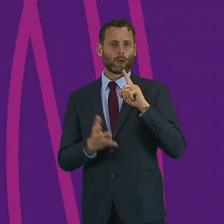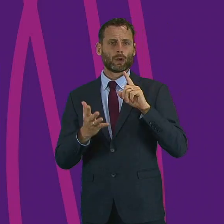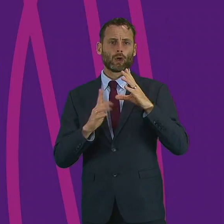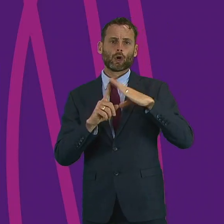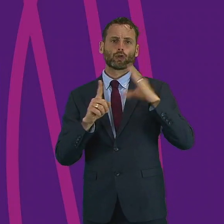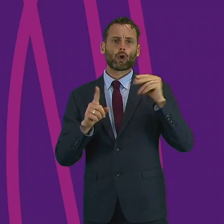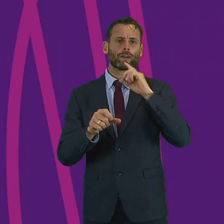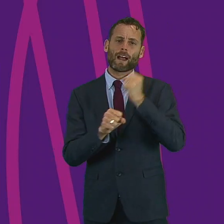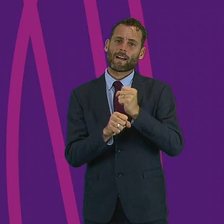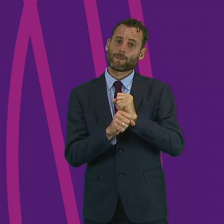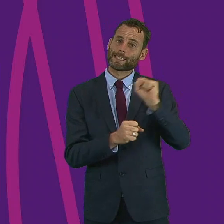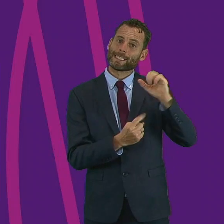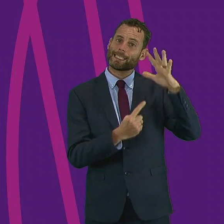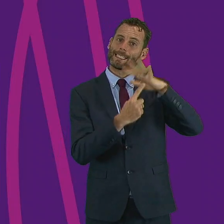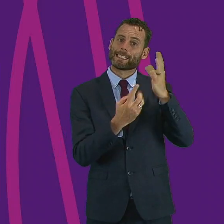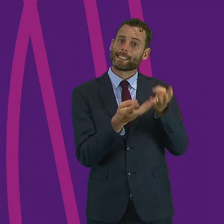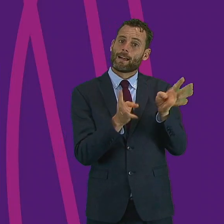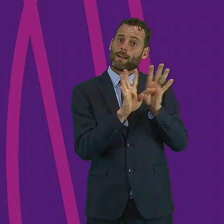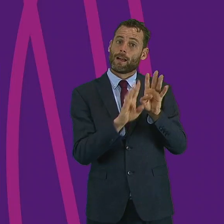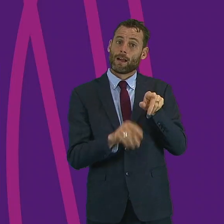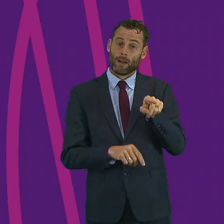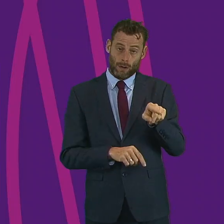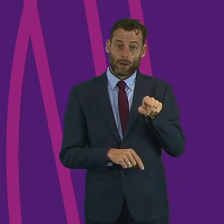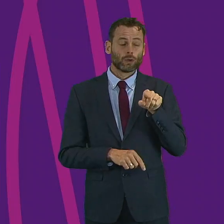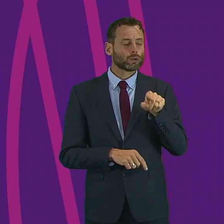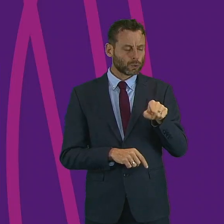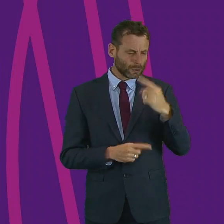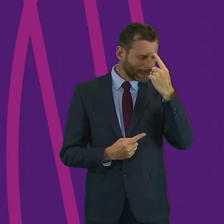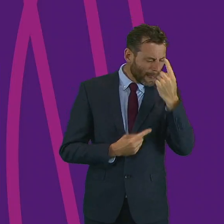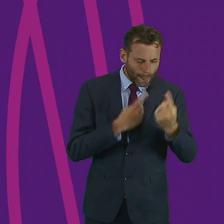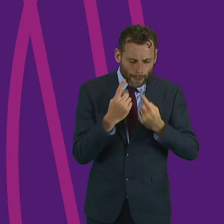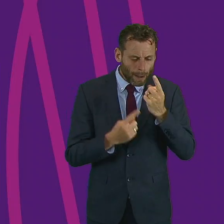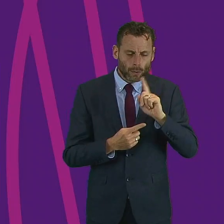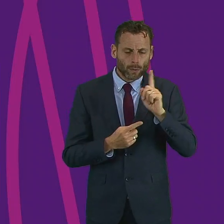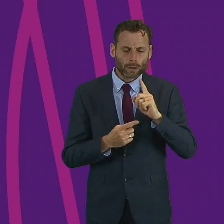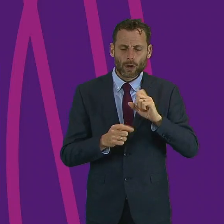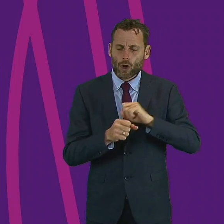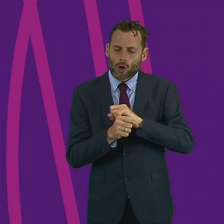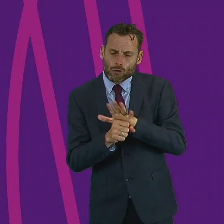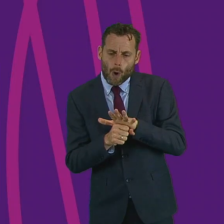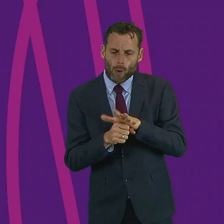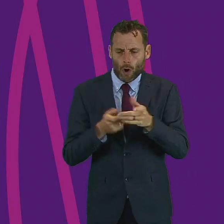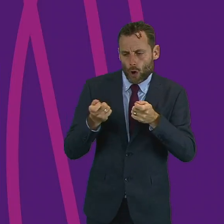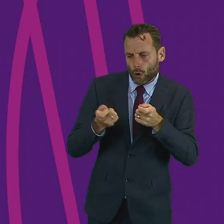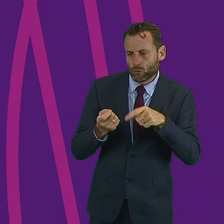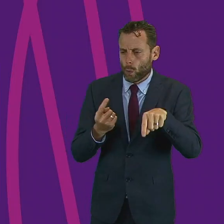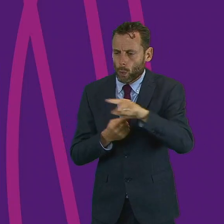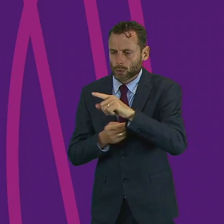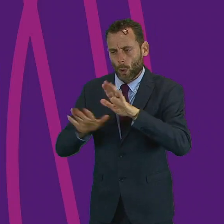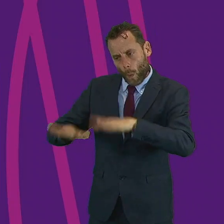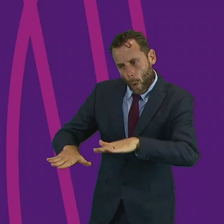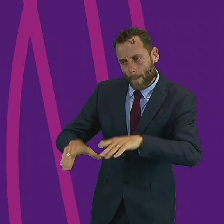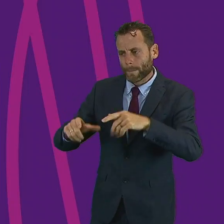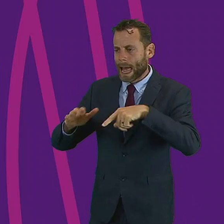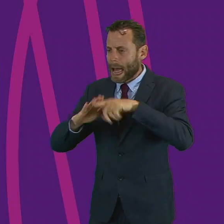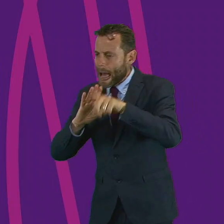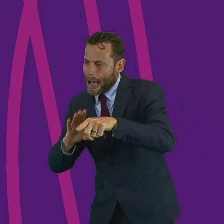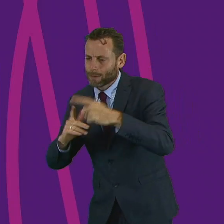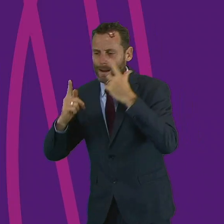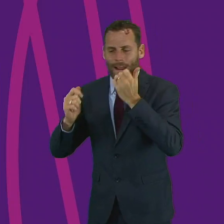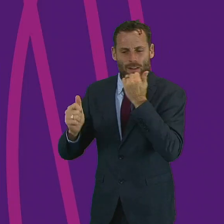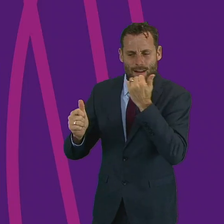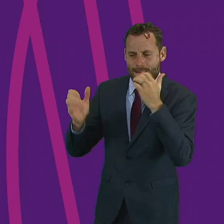are experiencing are resolved, and that will be not just working with the UK Government, that is important, but also looking at our own resources to make sure that